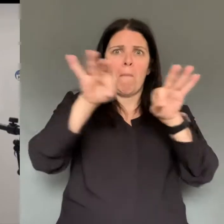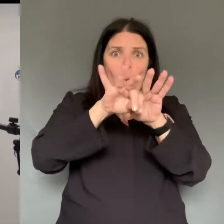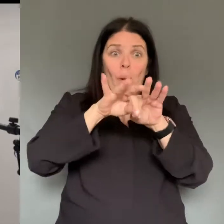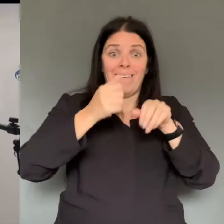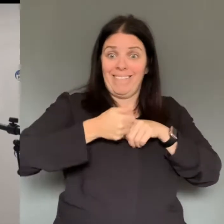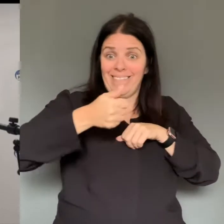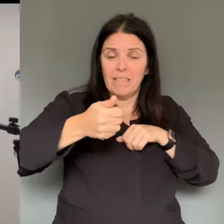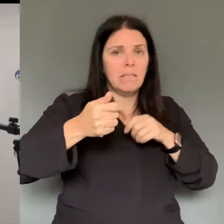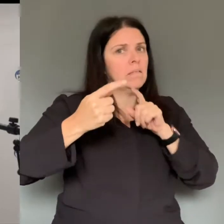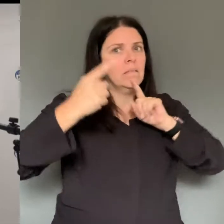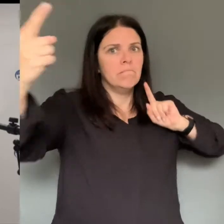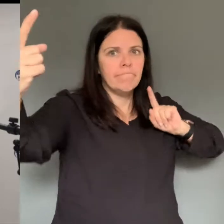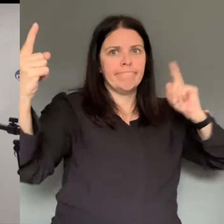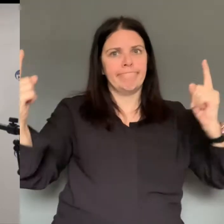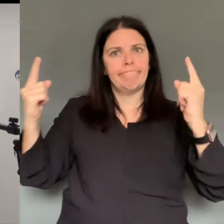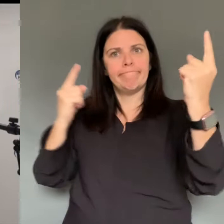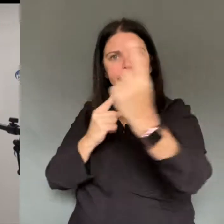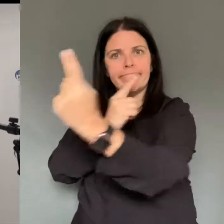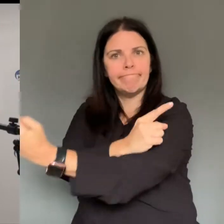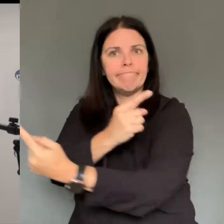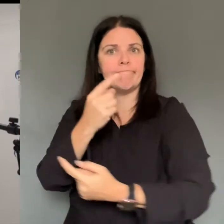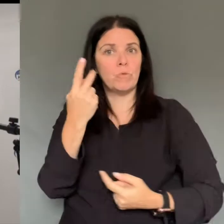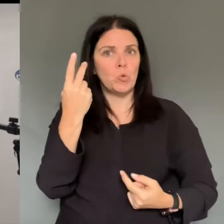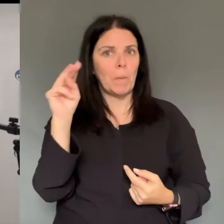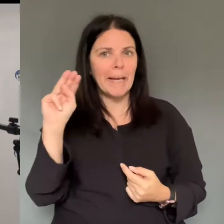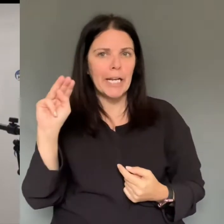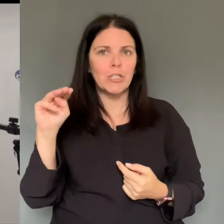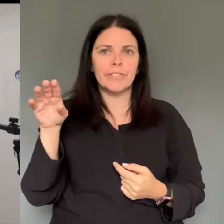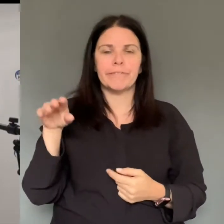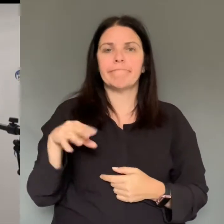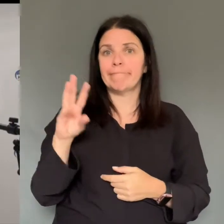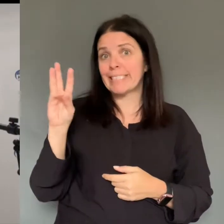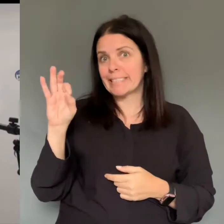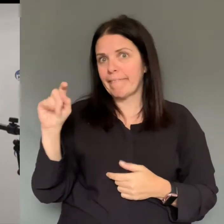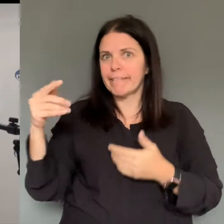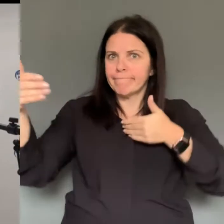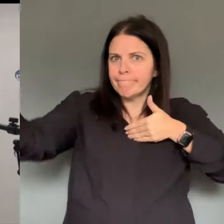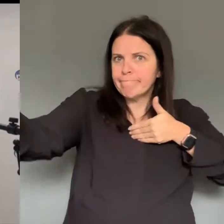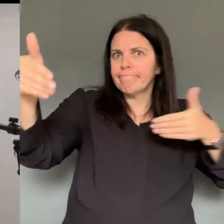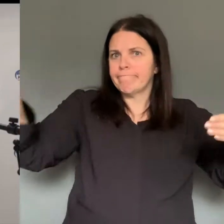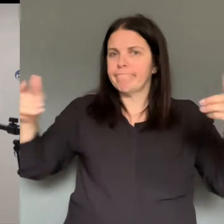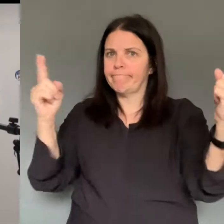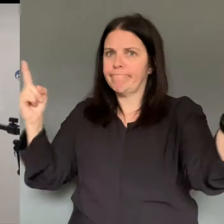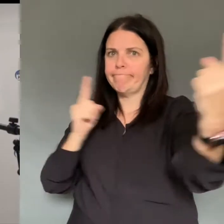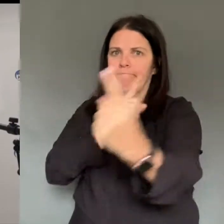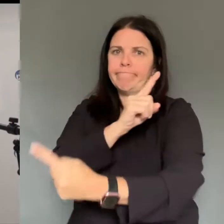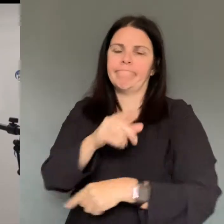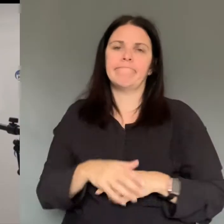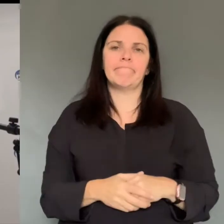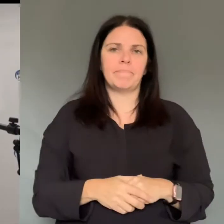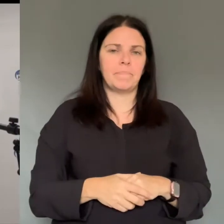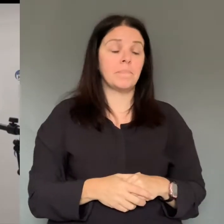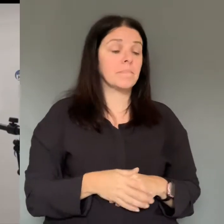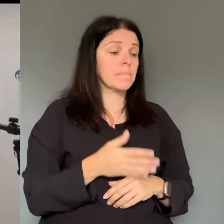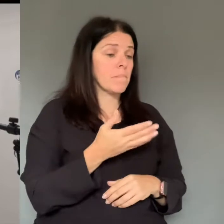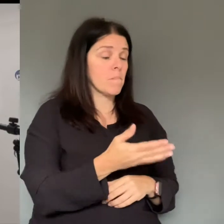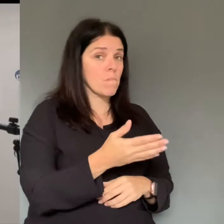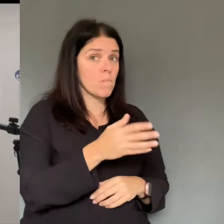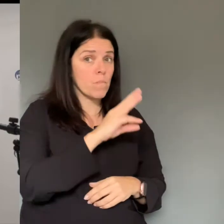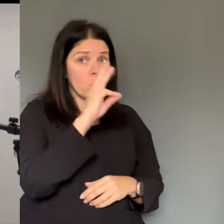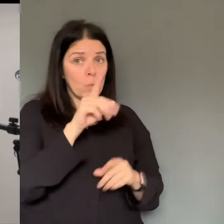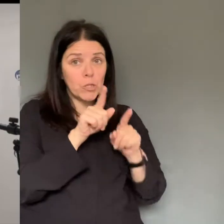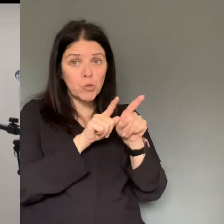it to peak? Well, it's hard to say when we will expect to see the peak, but the number of cases that we have